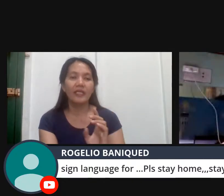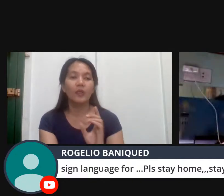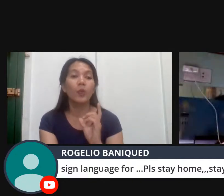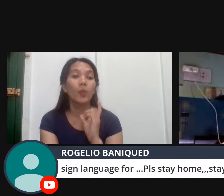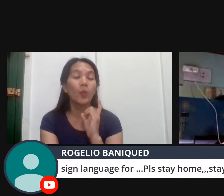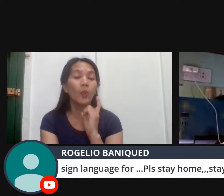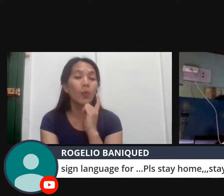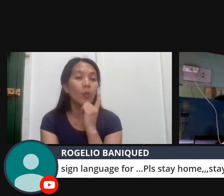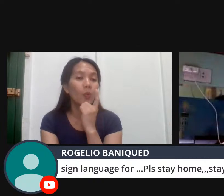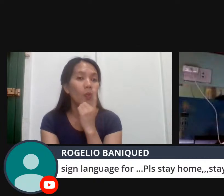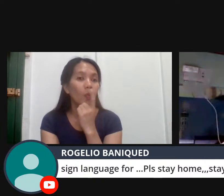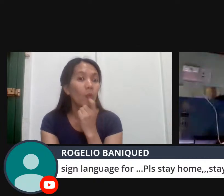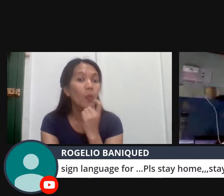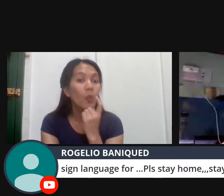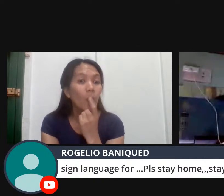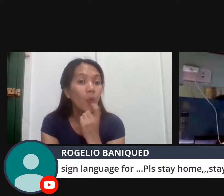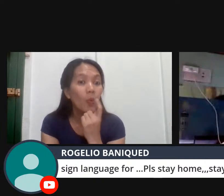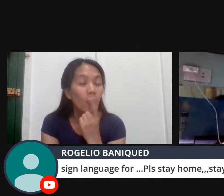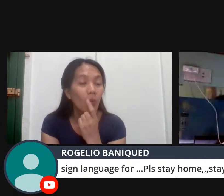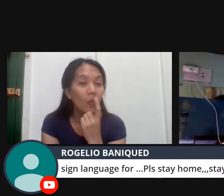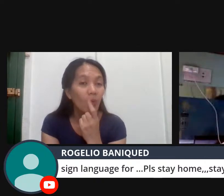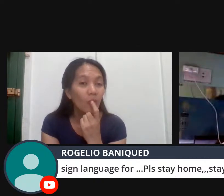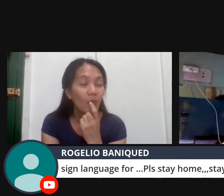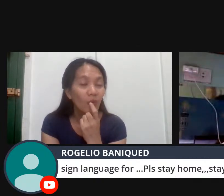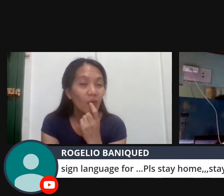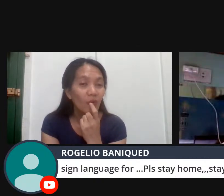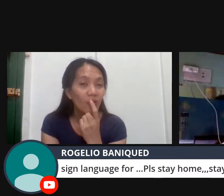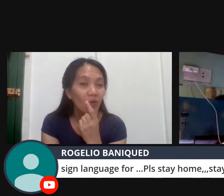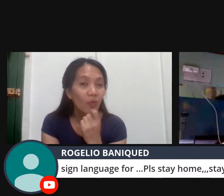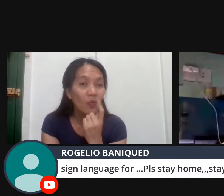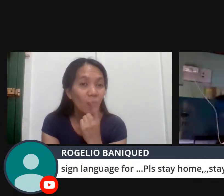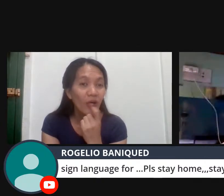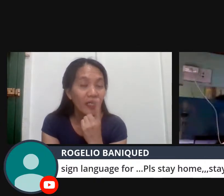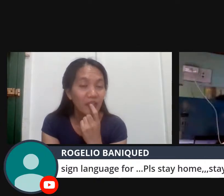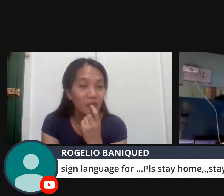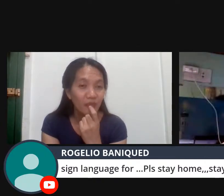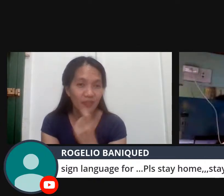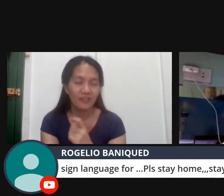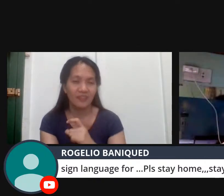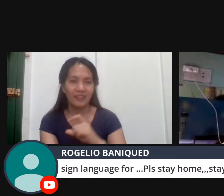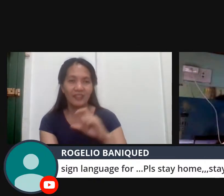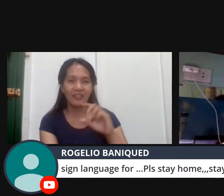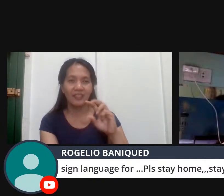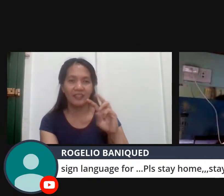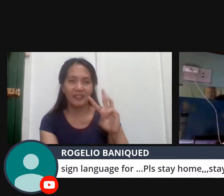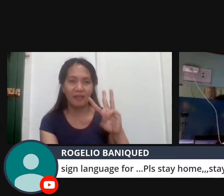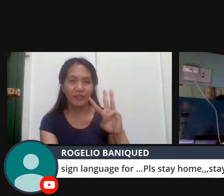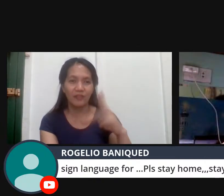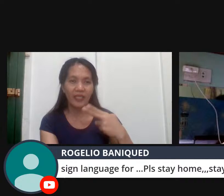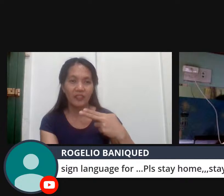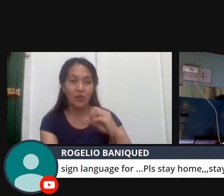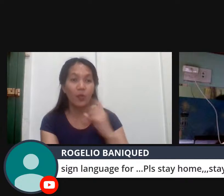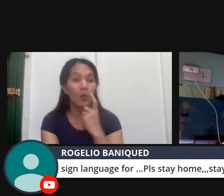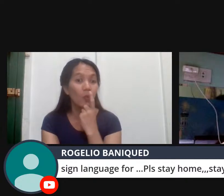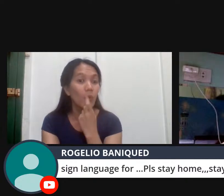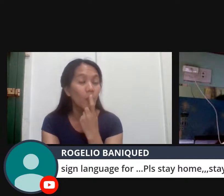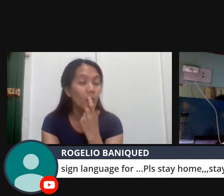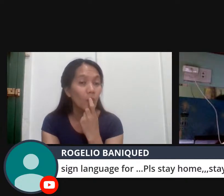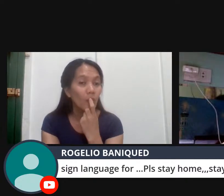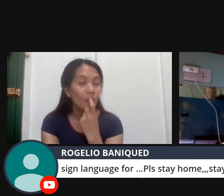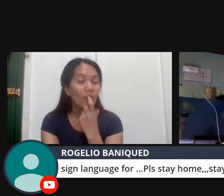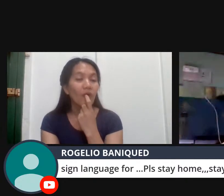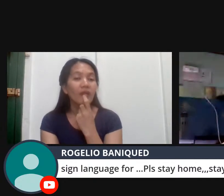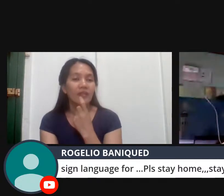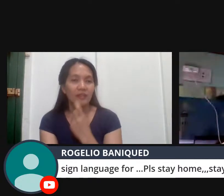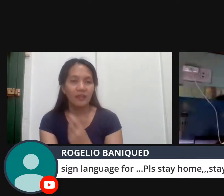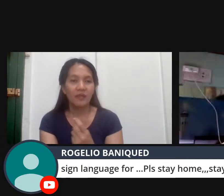good afternoon po. When we ask question like who, who are you? That